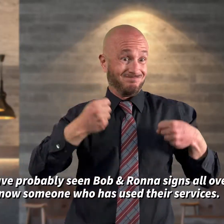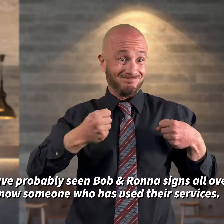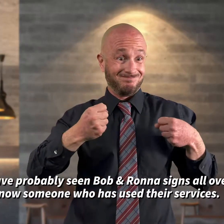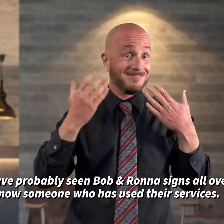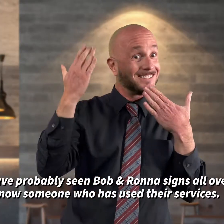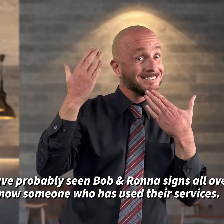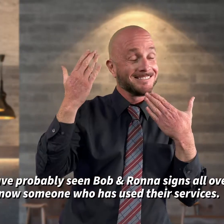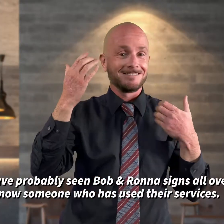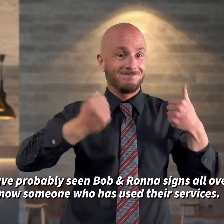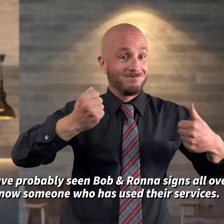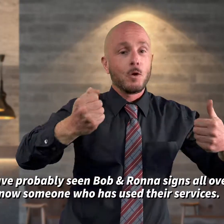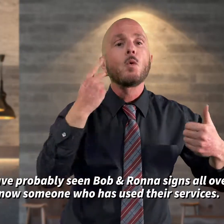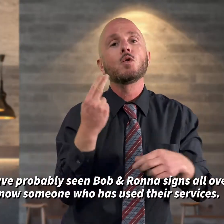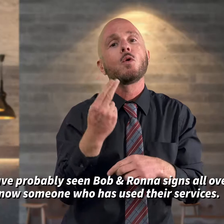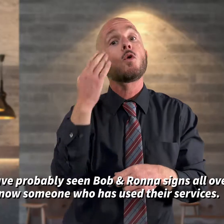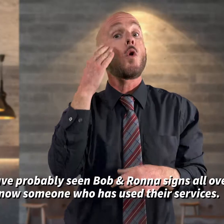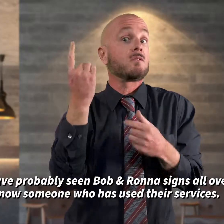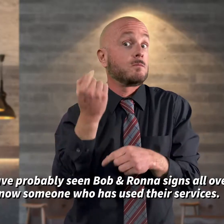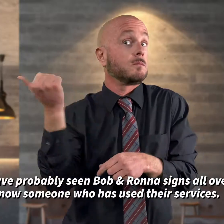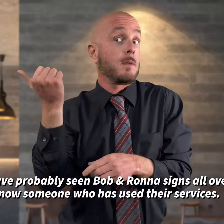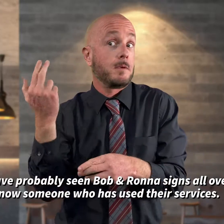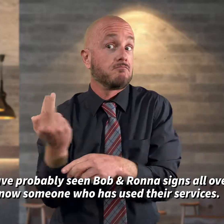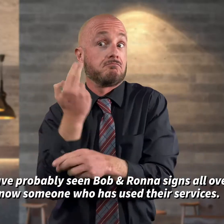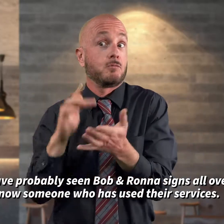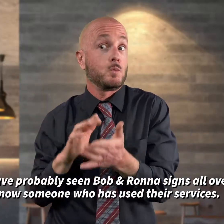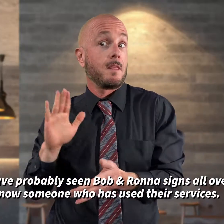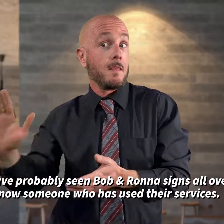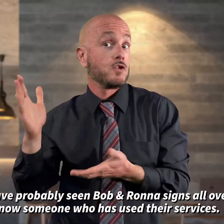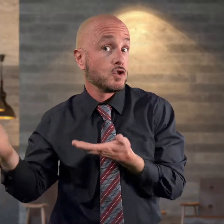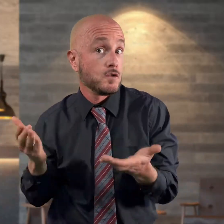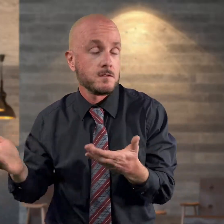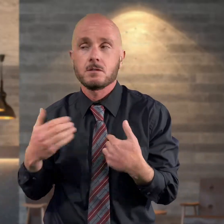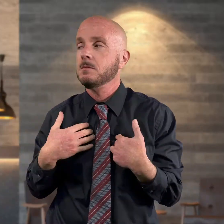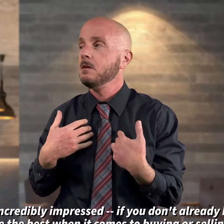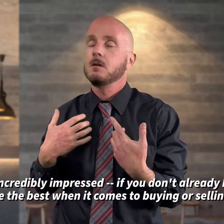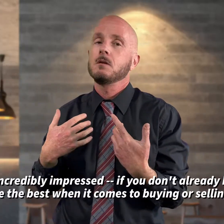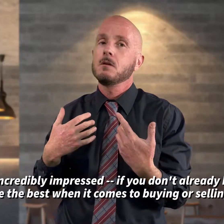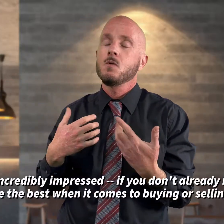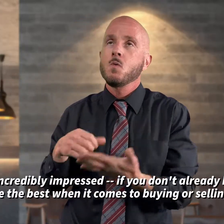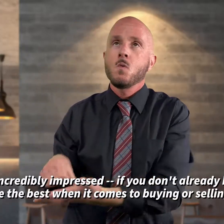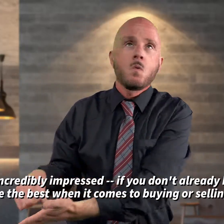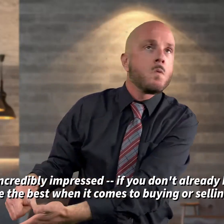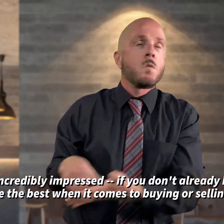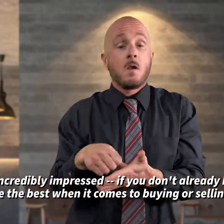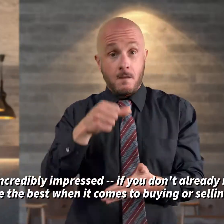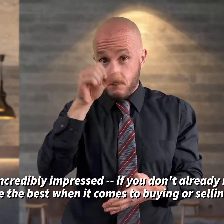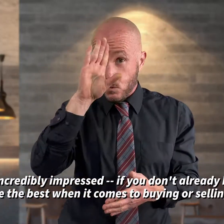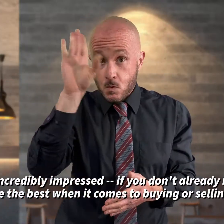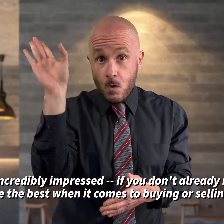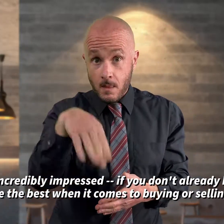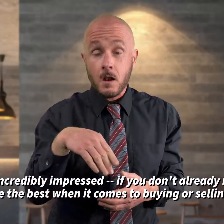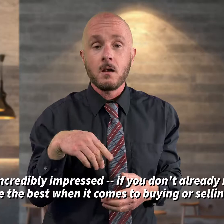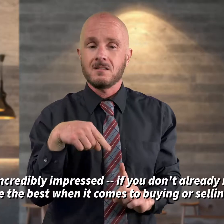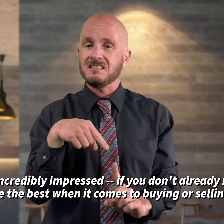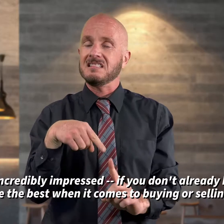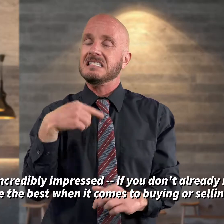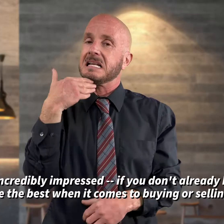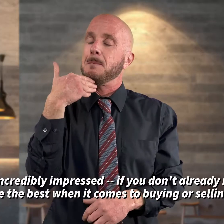know someone who have used their services. I've been incredibly impressed. If you don't already know, they are the